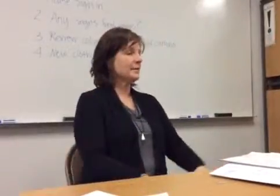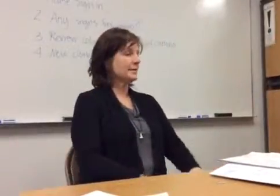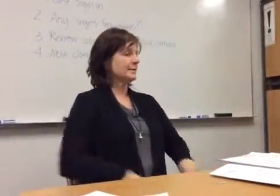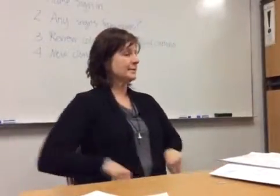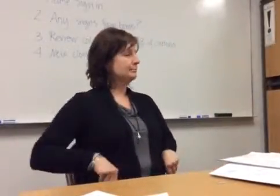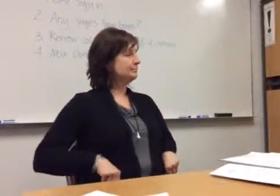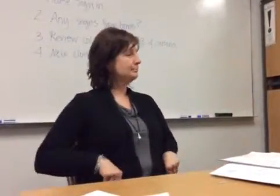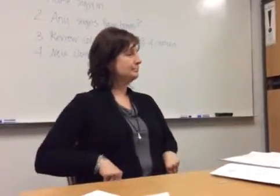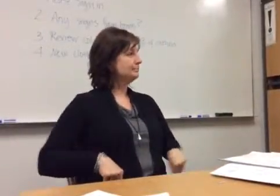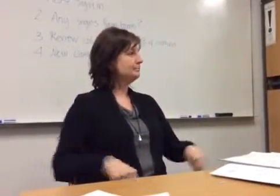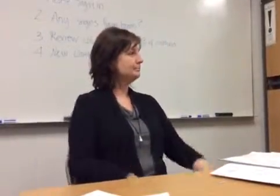this?